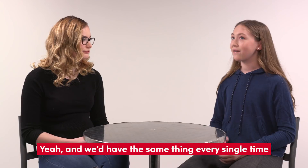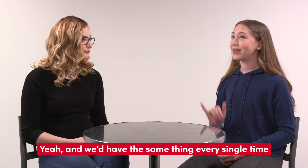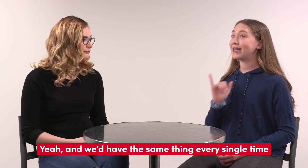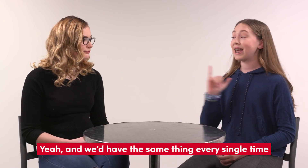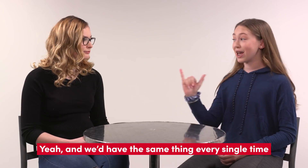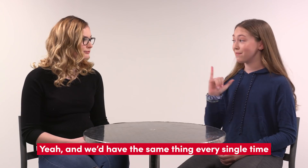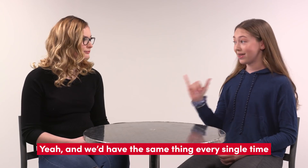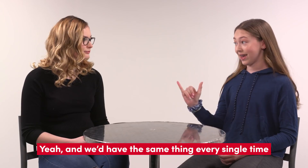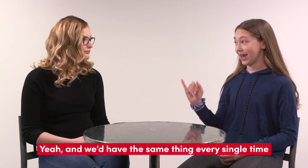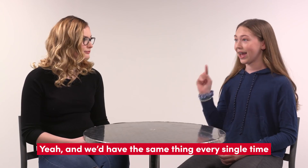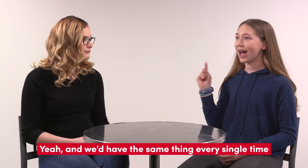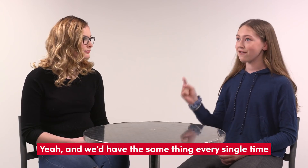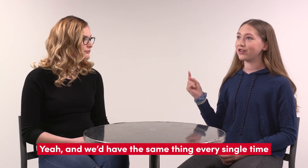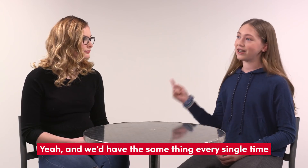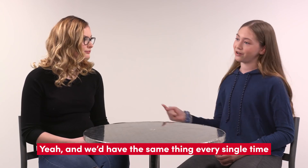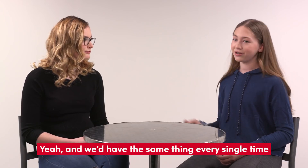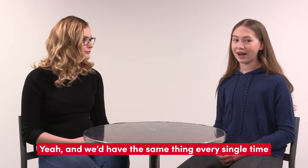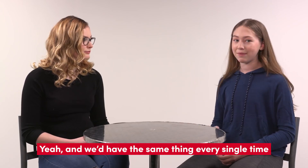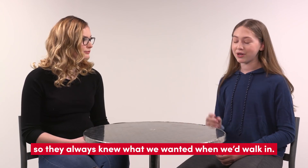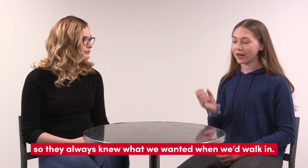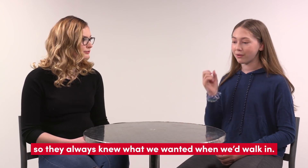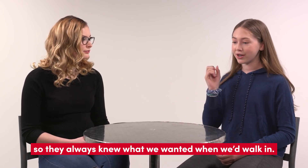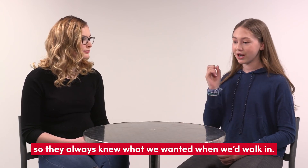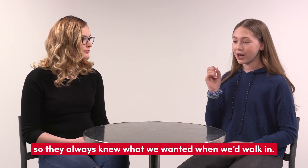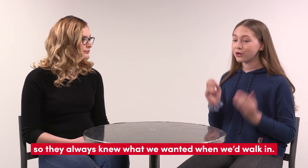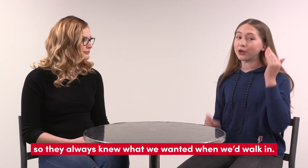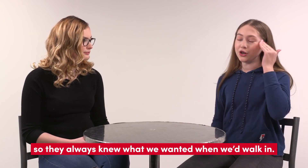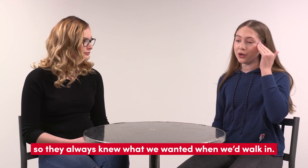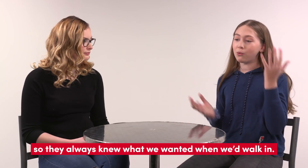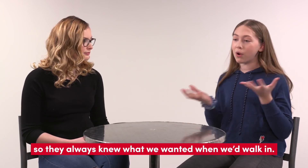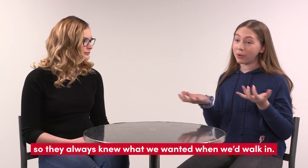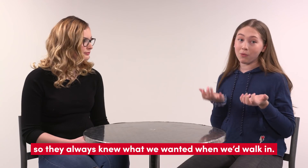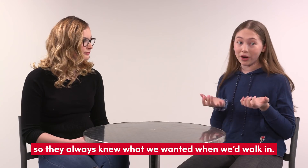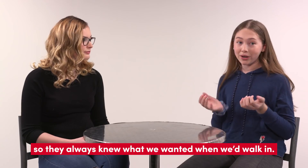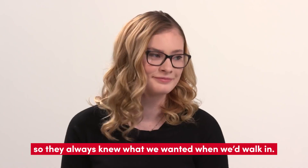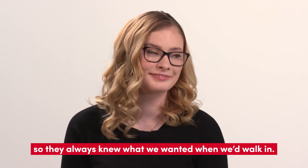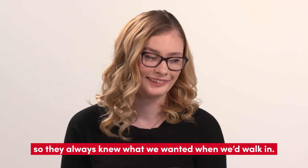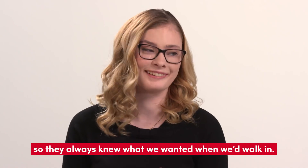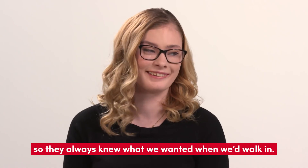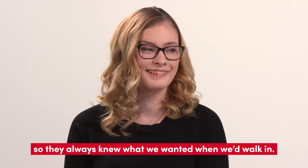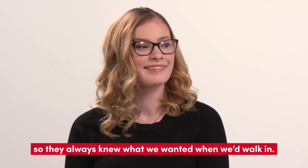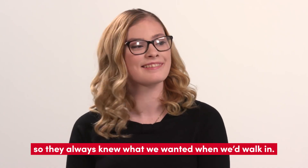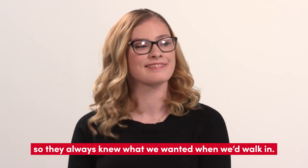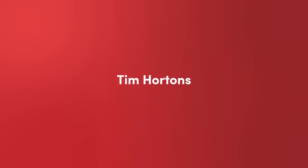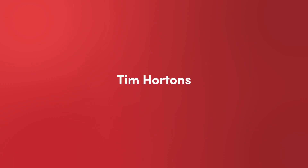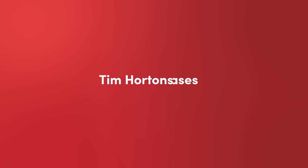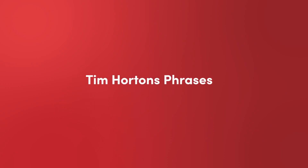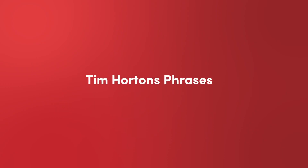the same thing every single time, so they always sort of knew what we wanted when we'd walk in.